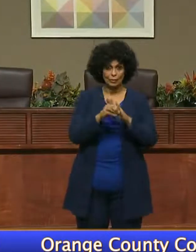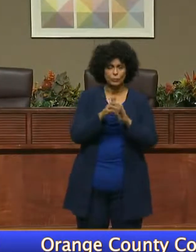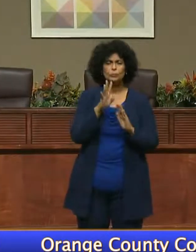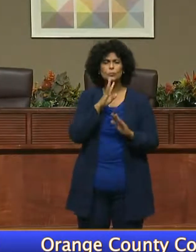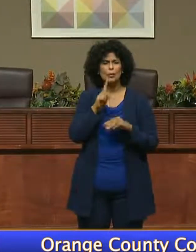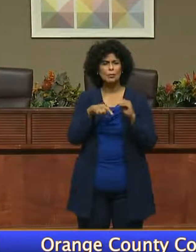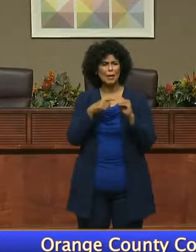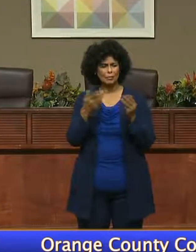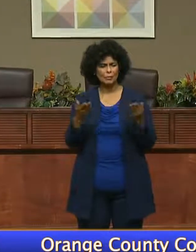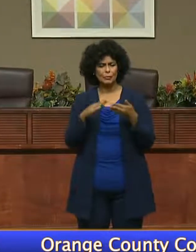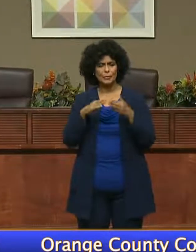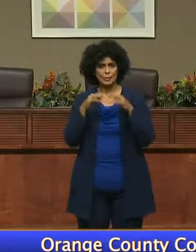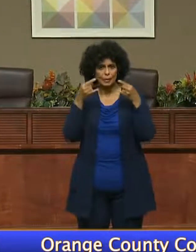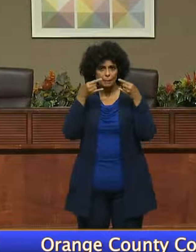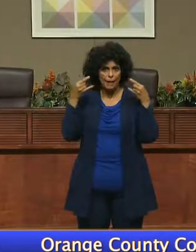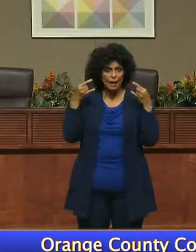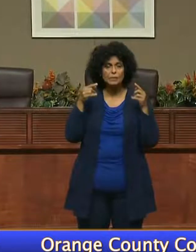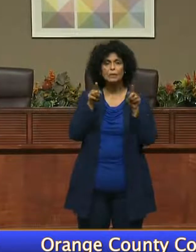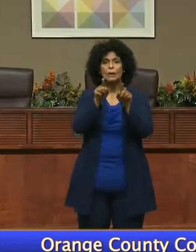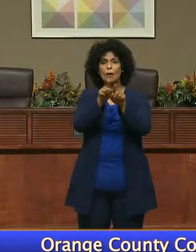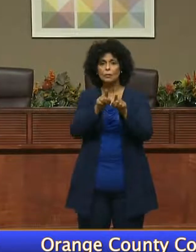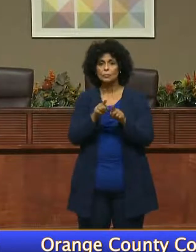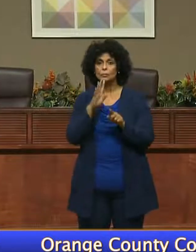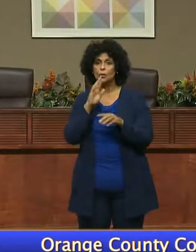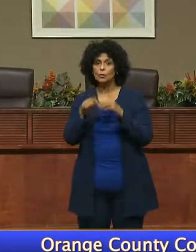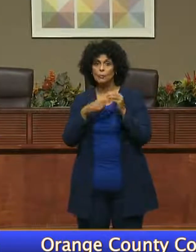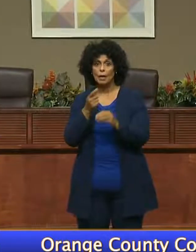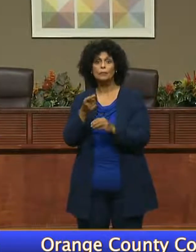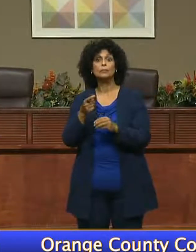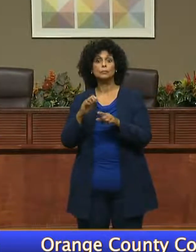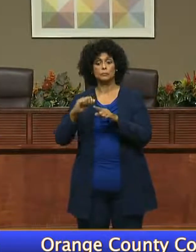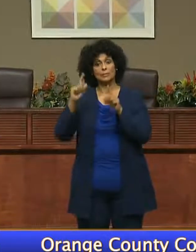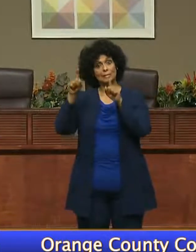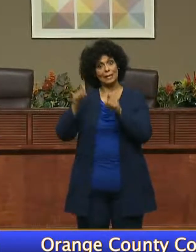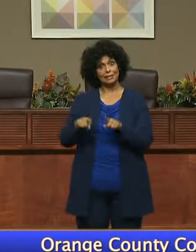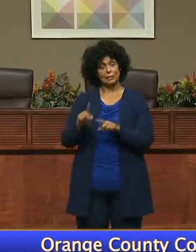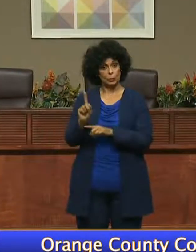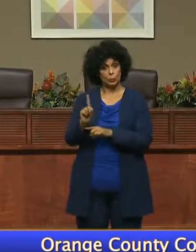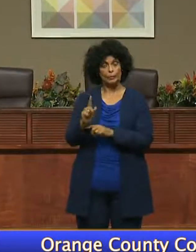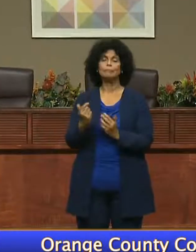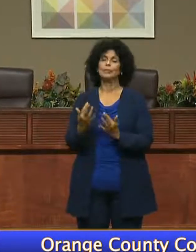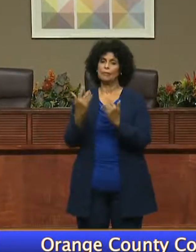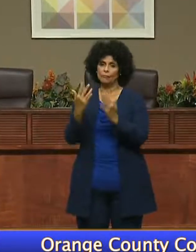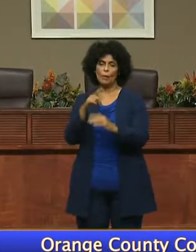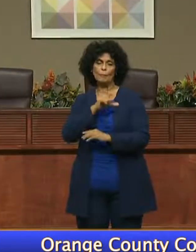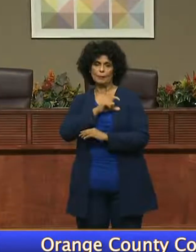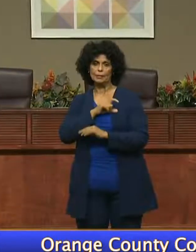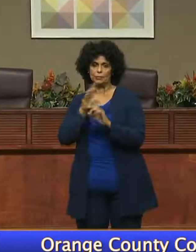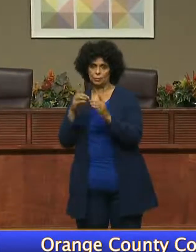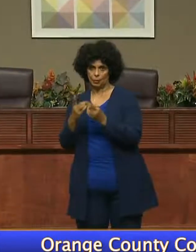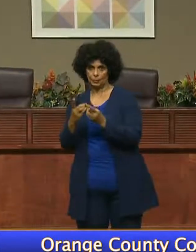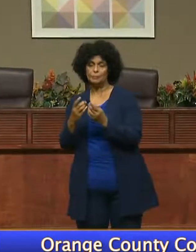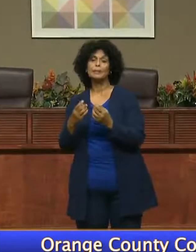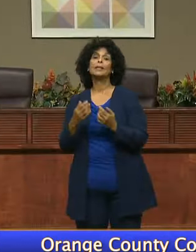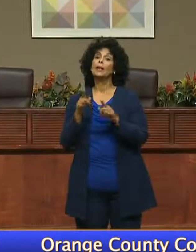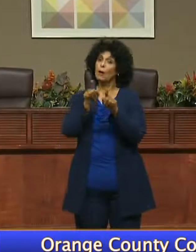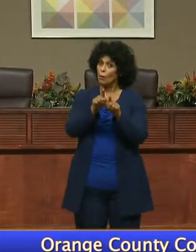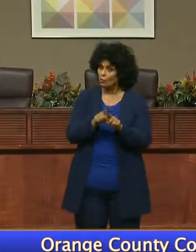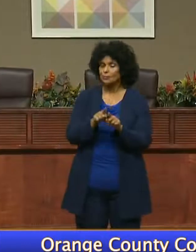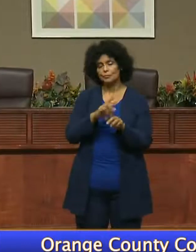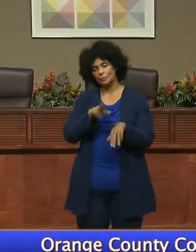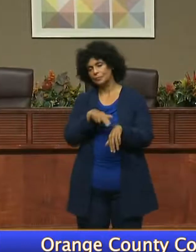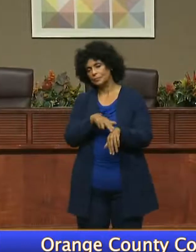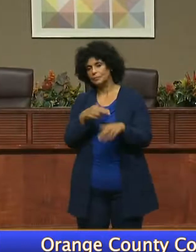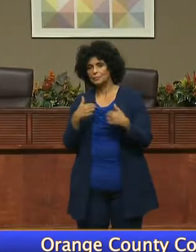well as an update on testing at the Orlando Fire and Police Departments. And of course, we have Dr. Raul Pino from the Florida Department of Health here in Orange